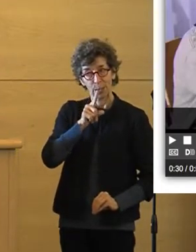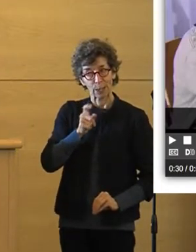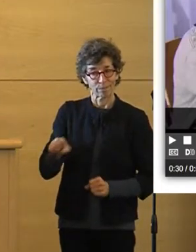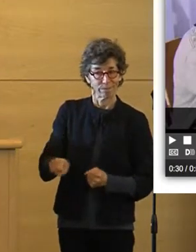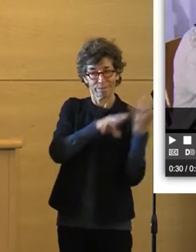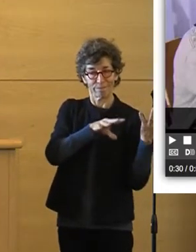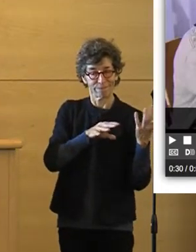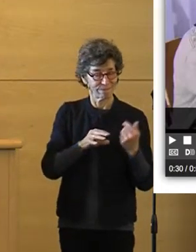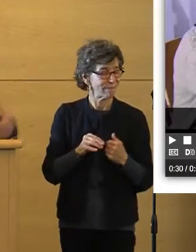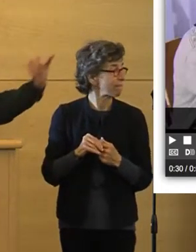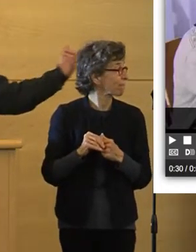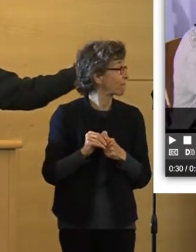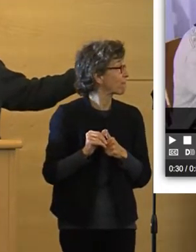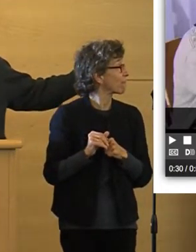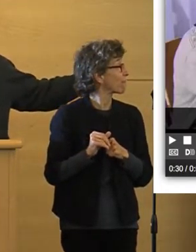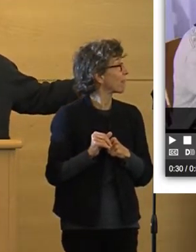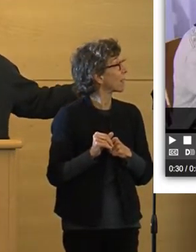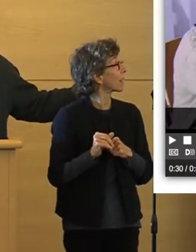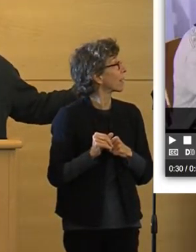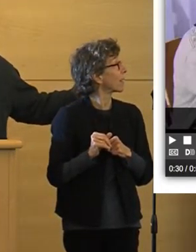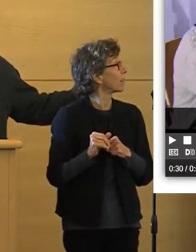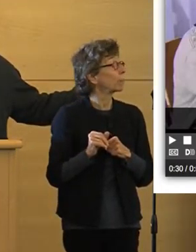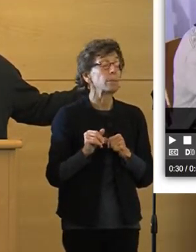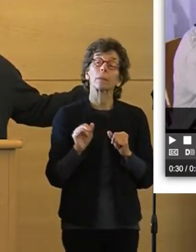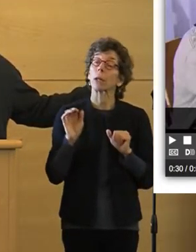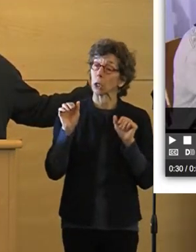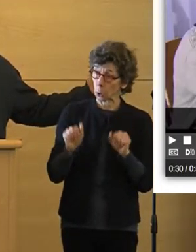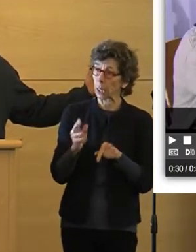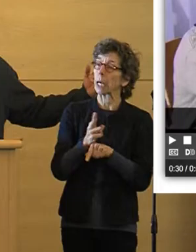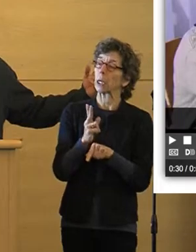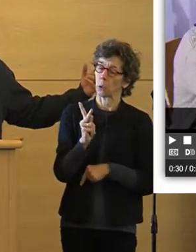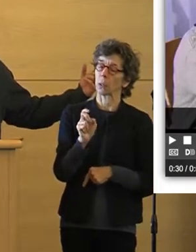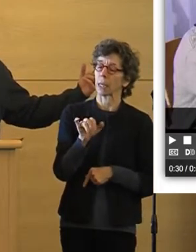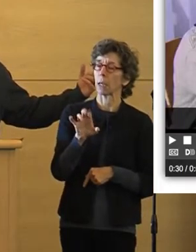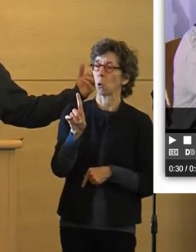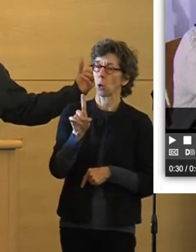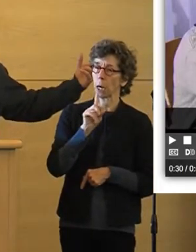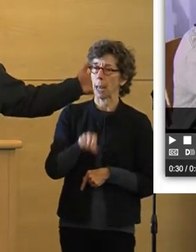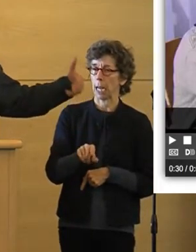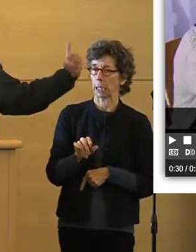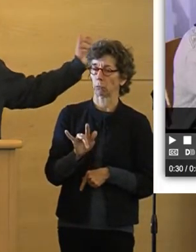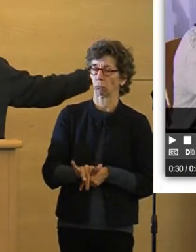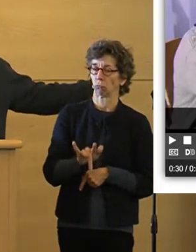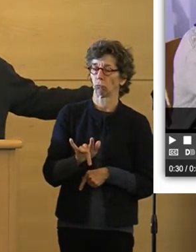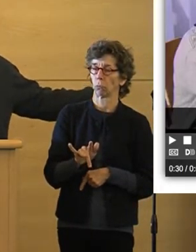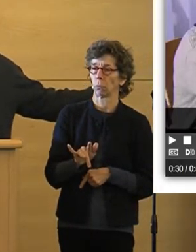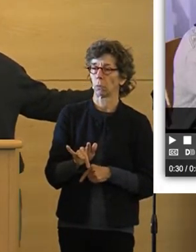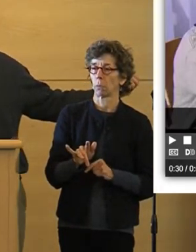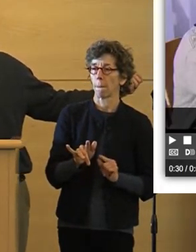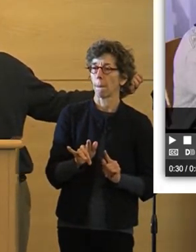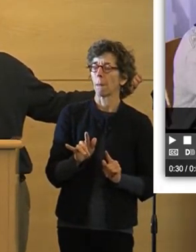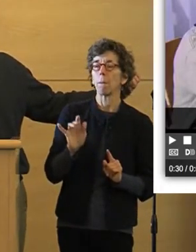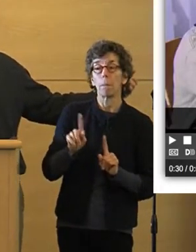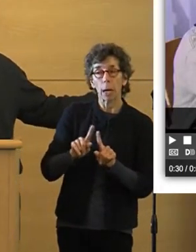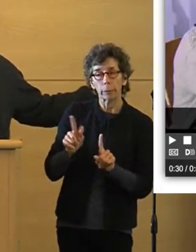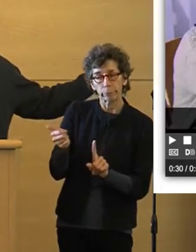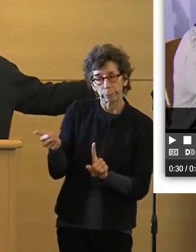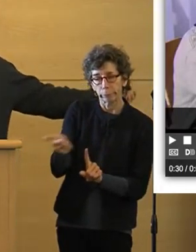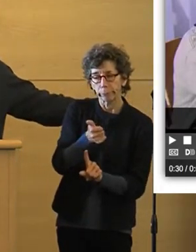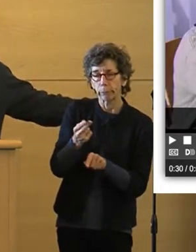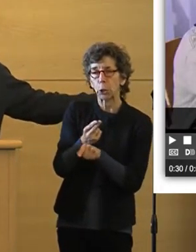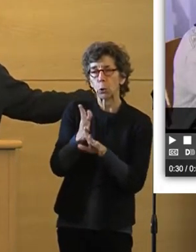playing in the video at that point. And when I say click, that suggests mouse, and obviously I'm the